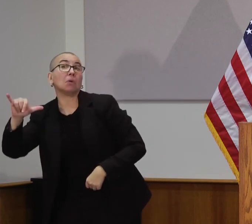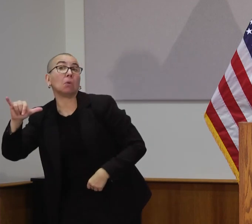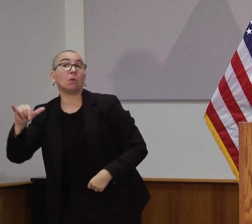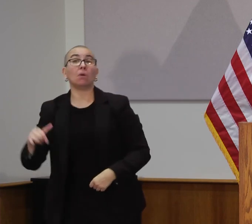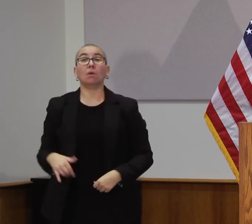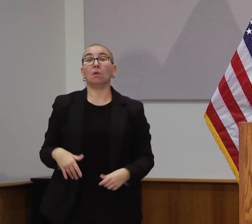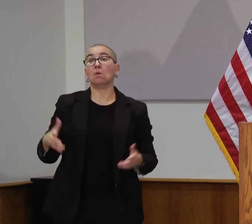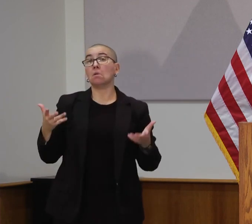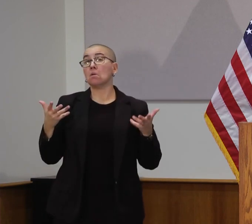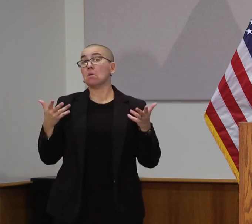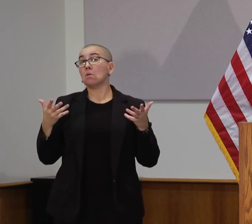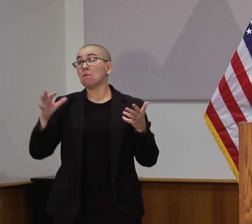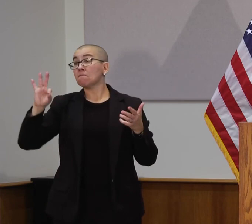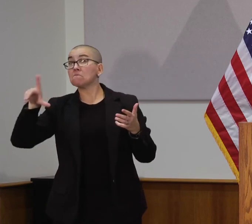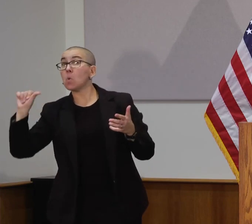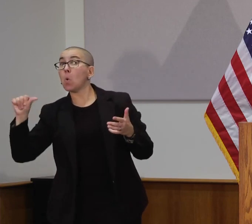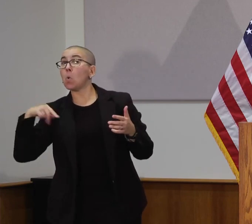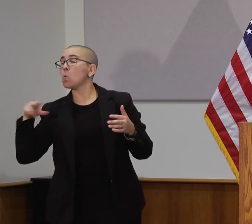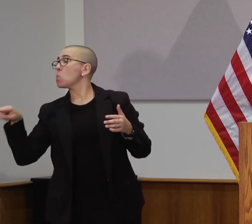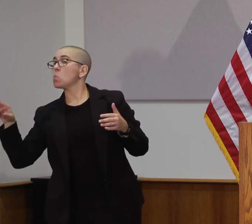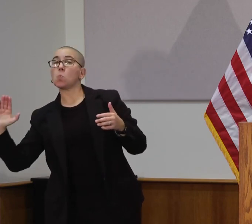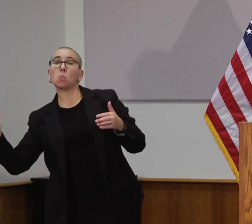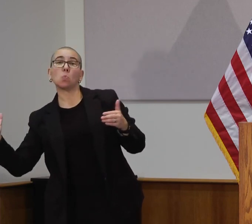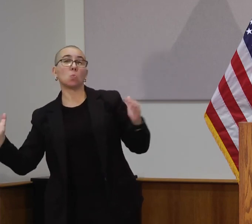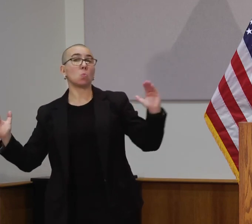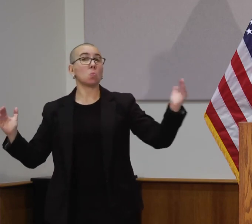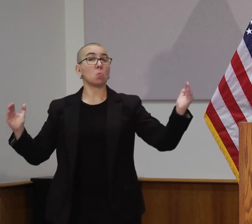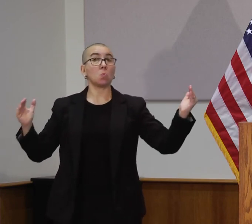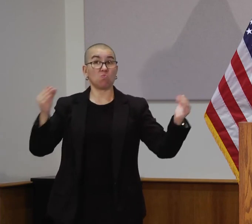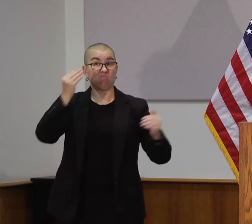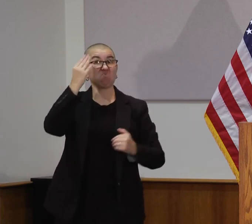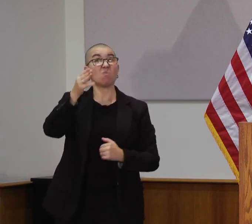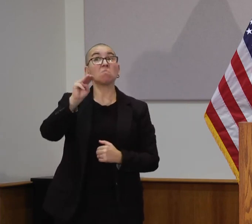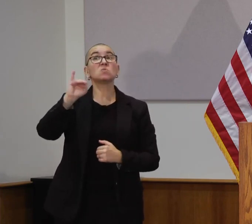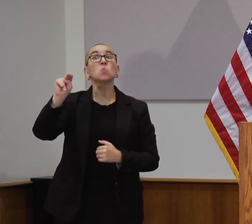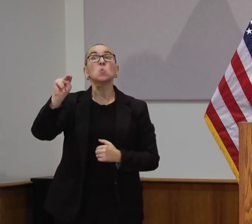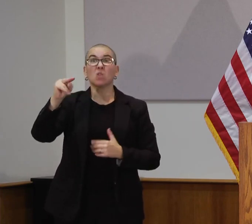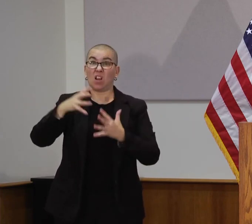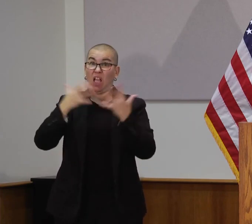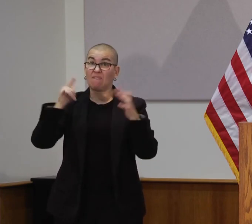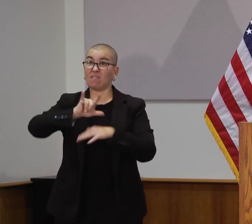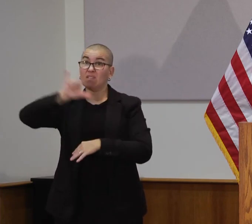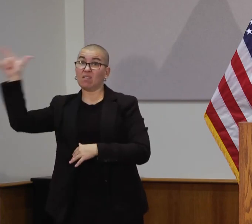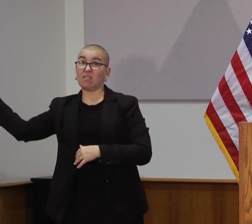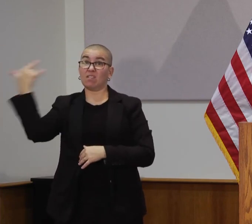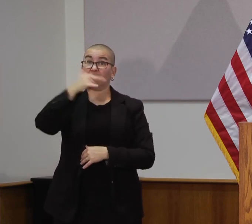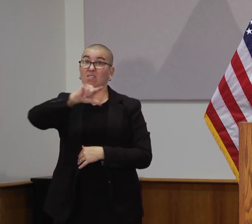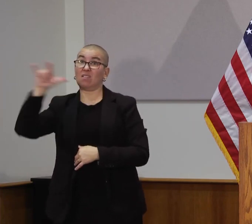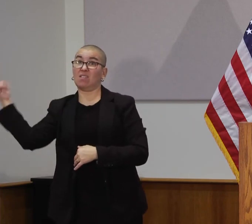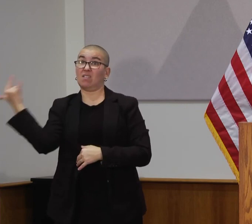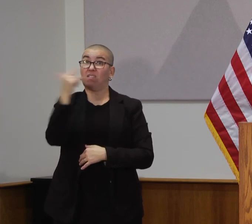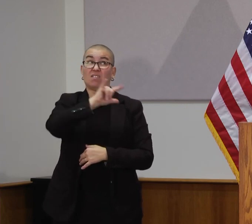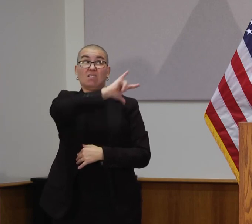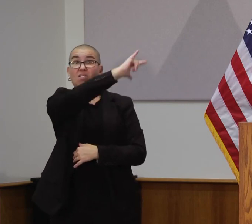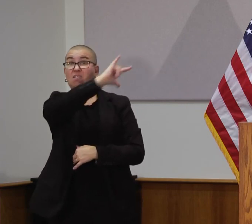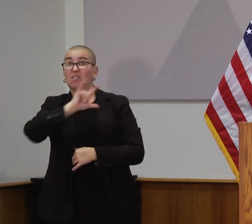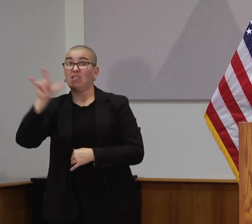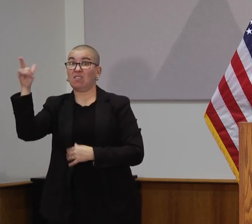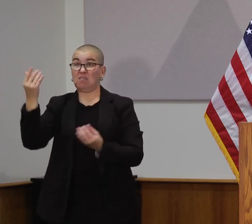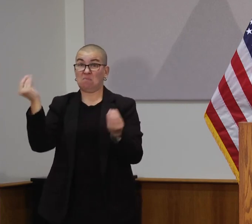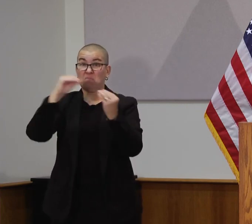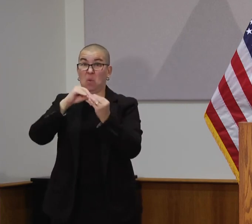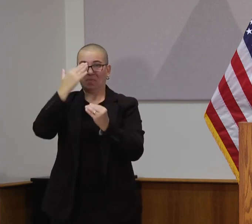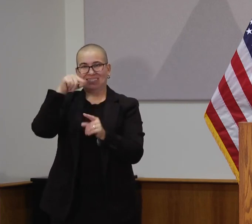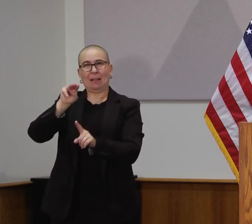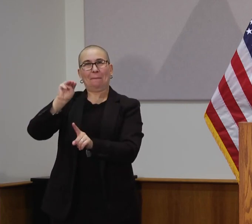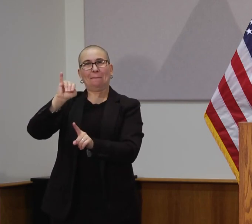Minnesotans are moving around more than those other states. We had to ask us about mask compliance, and we're actually right in the middle of those states,